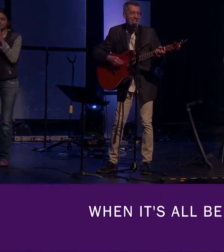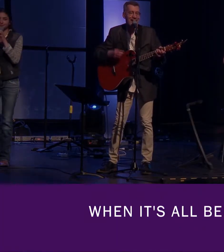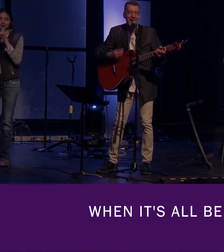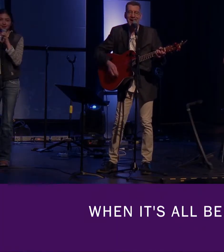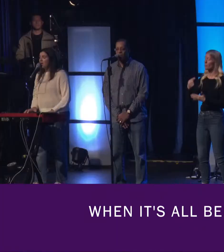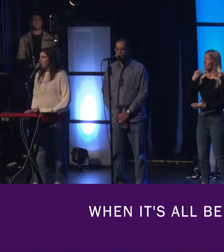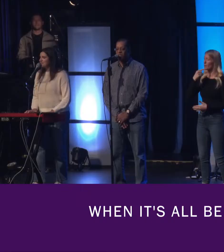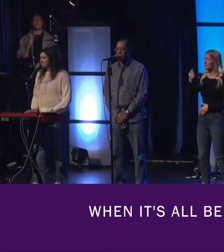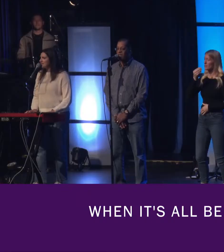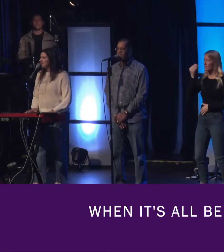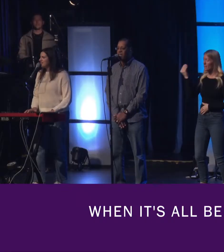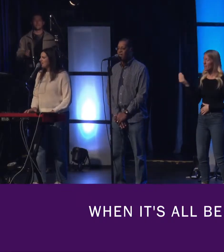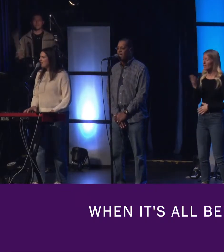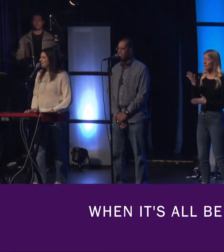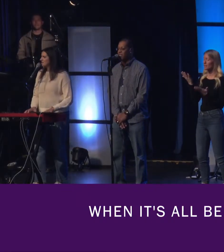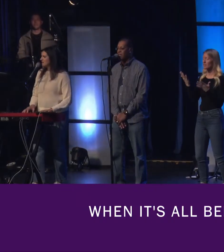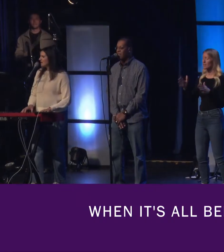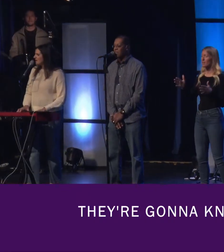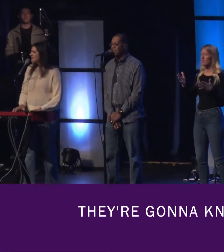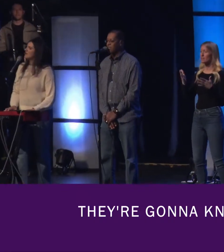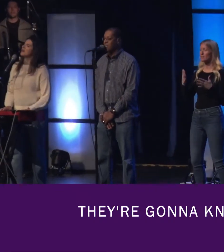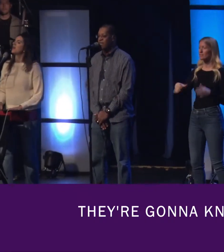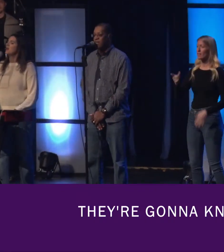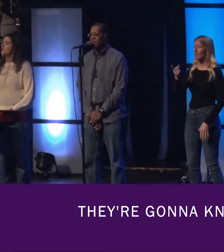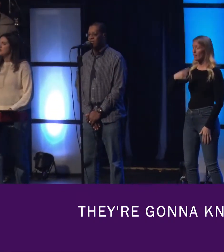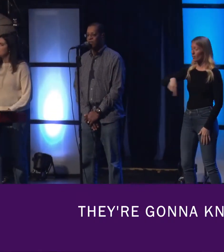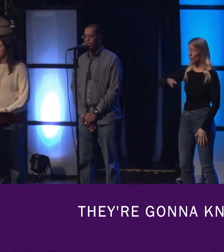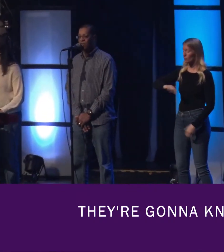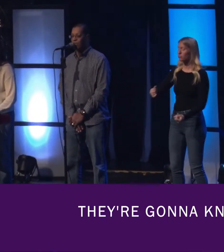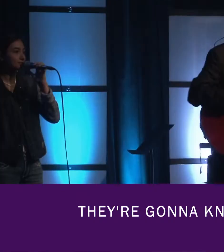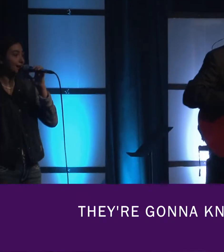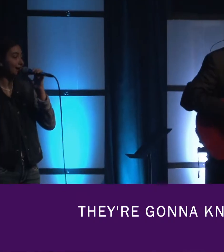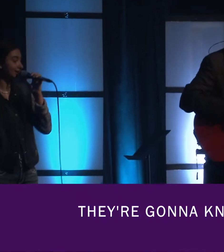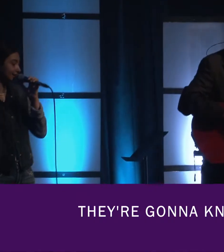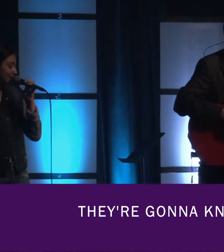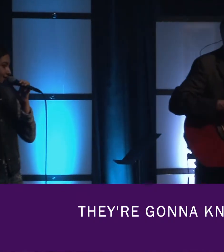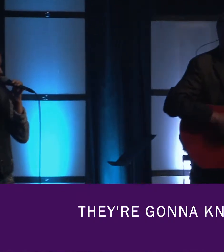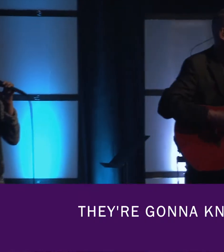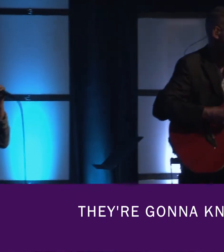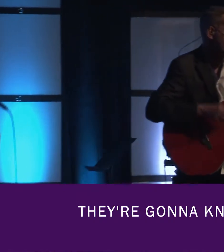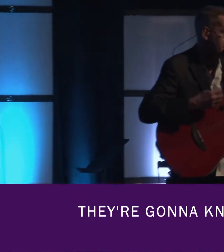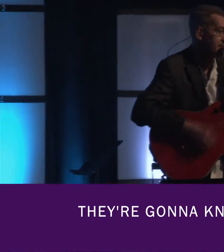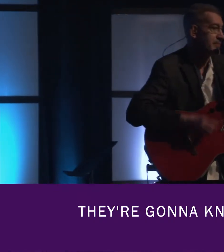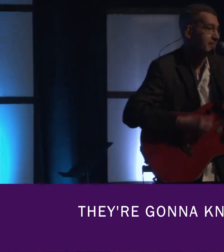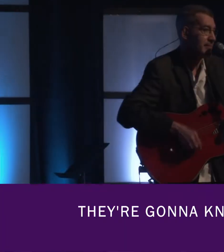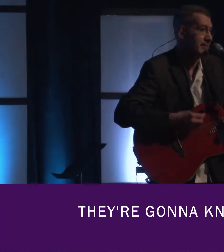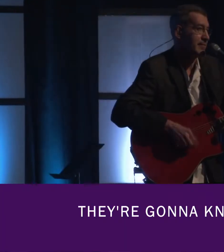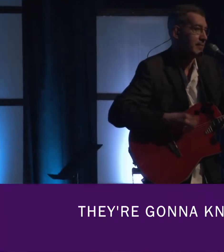all been said and done. They're gonna know it's by our love.